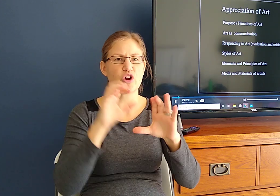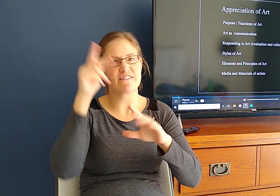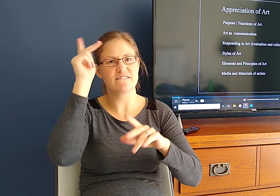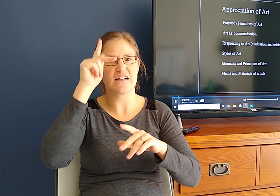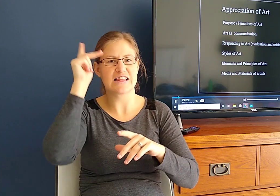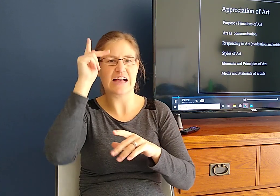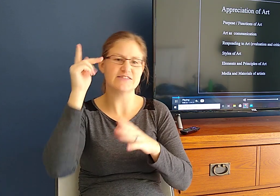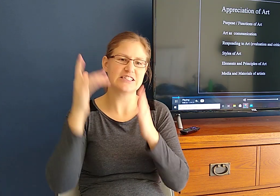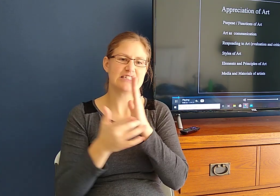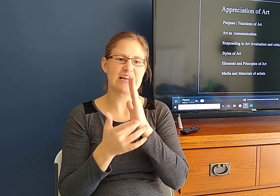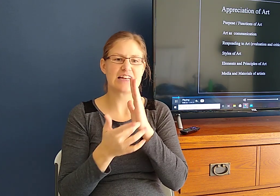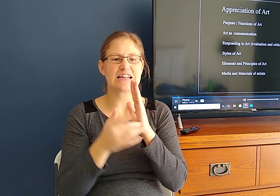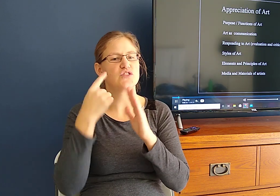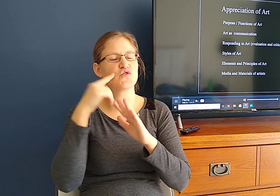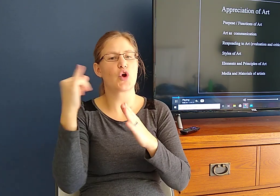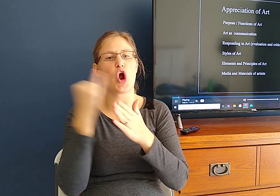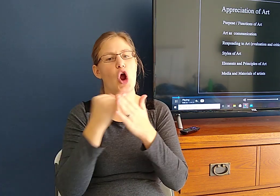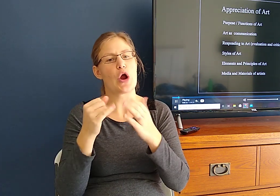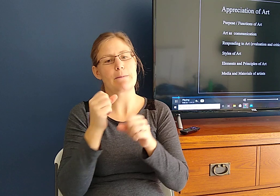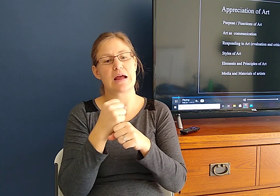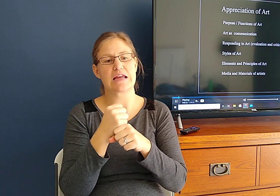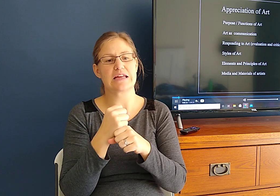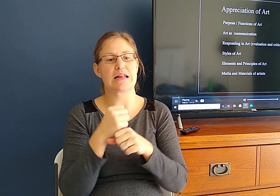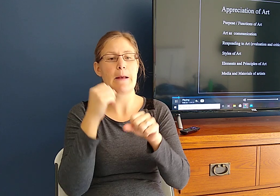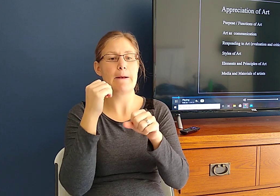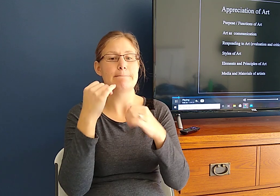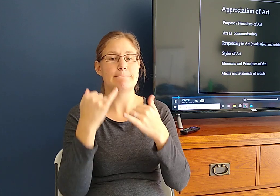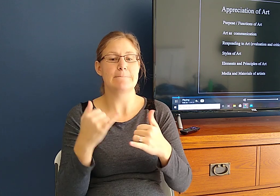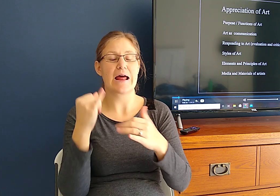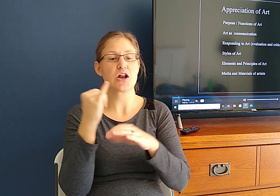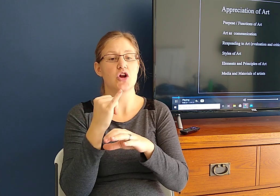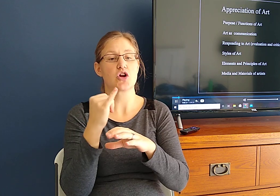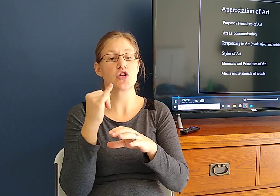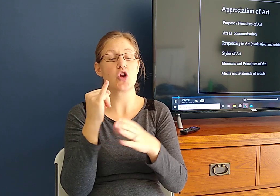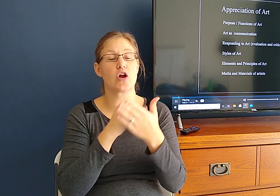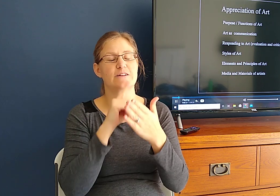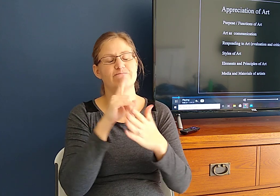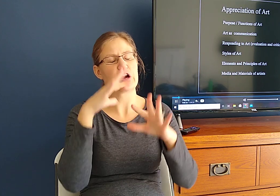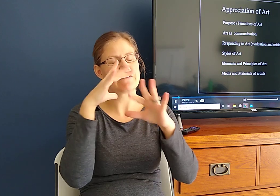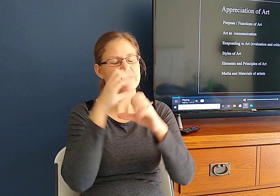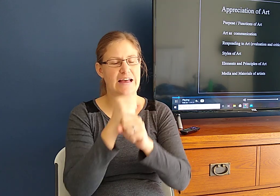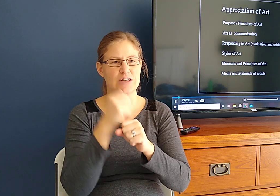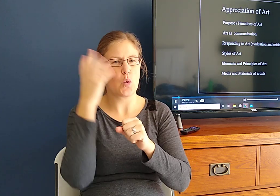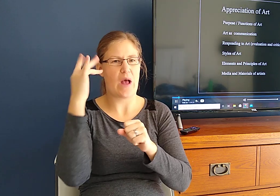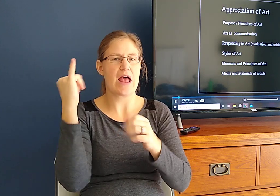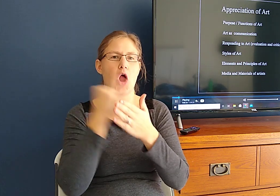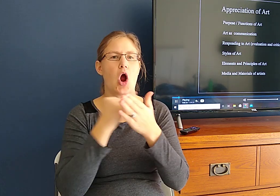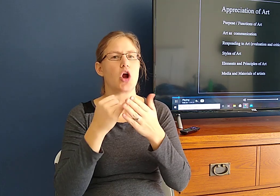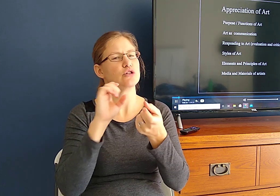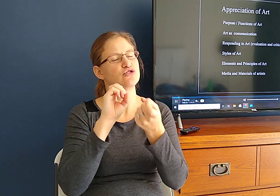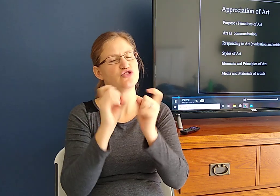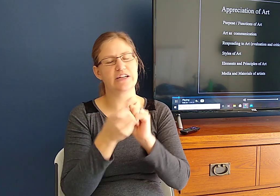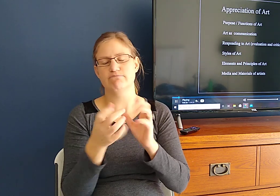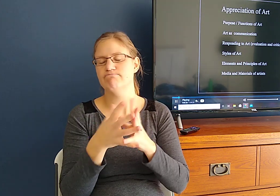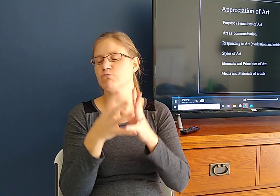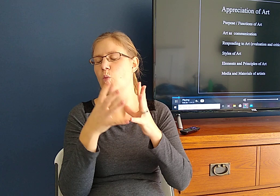making. Modern art is incredibly fascinating because art changes so radically in a small